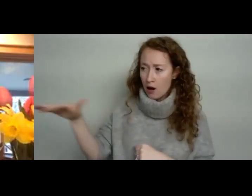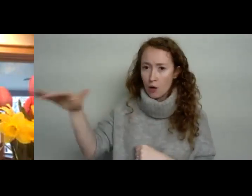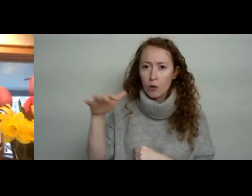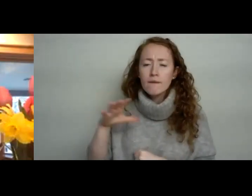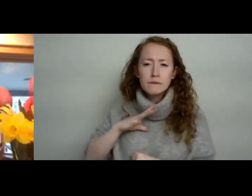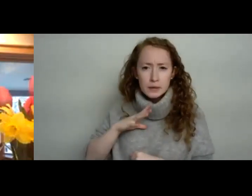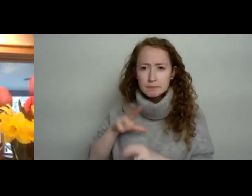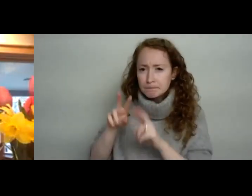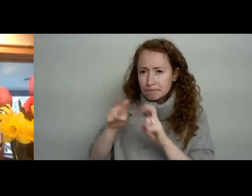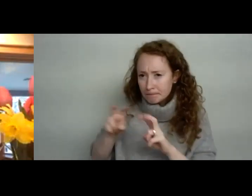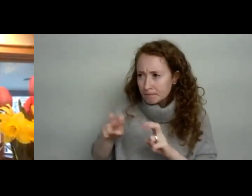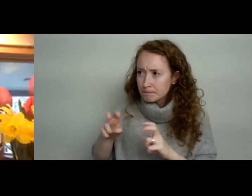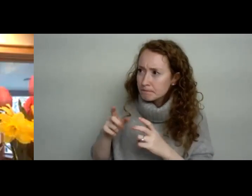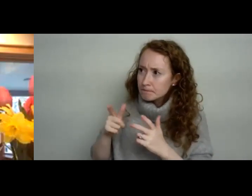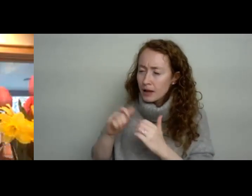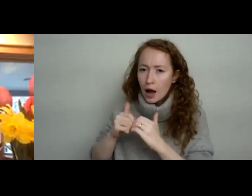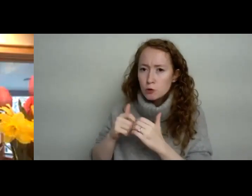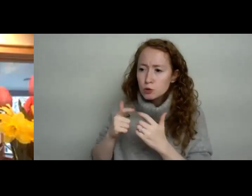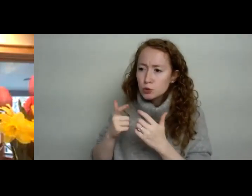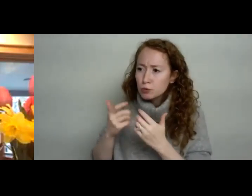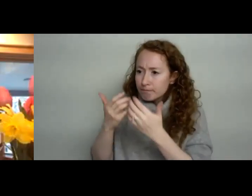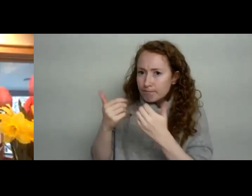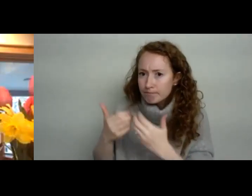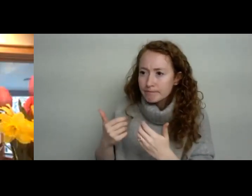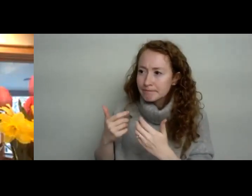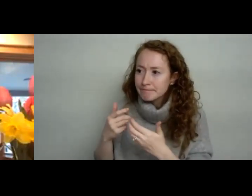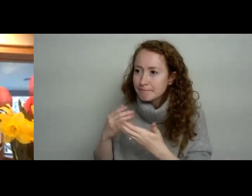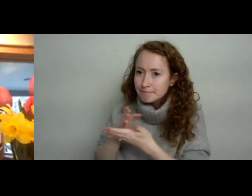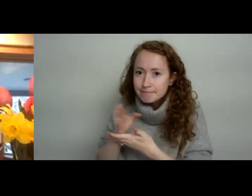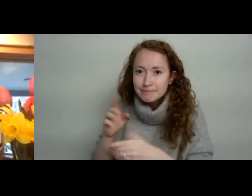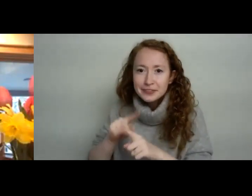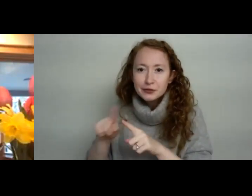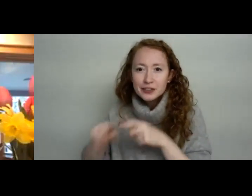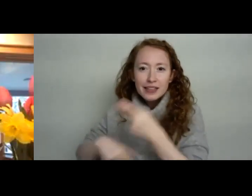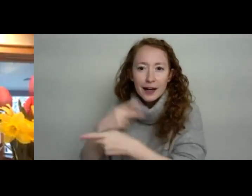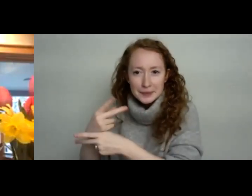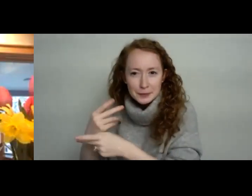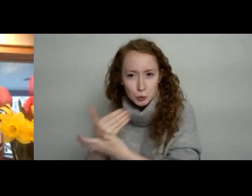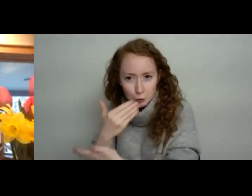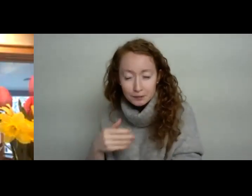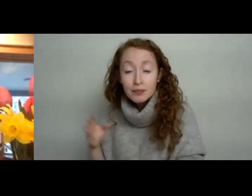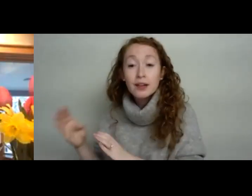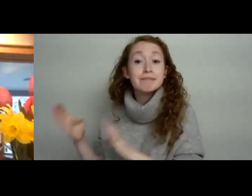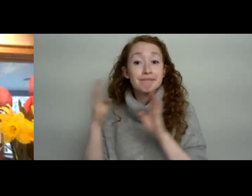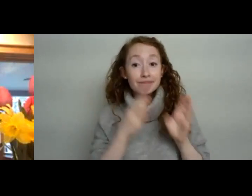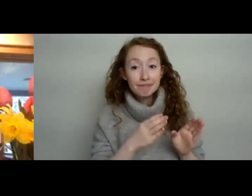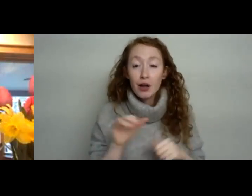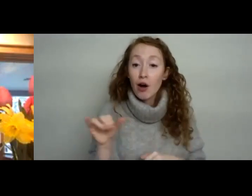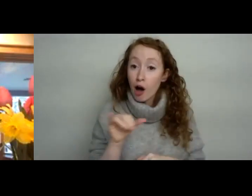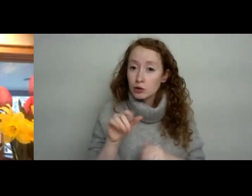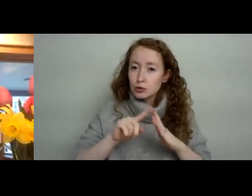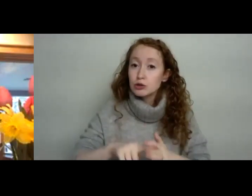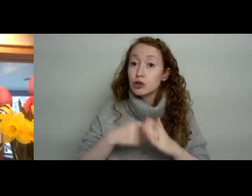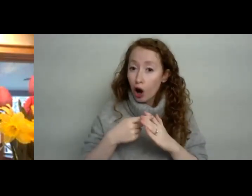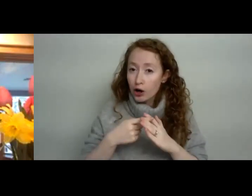those wormholes from there. And they also started experimenting with some of the precursors of